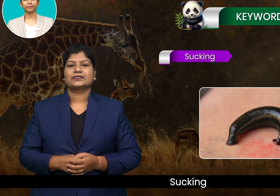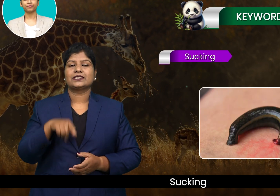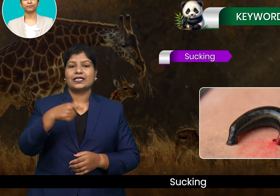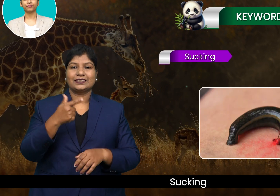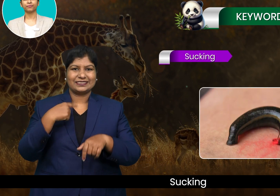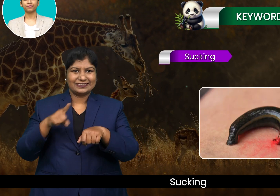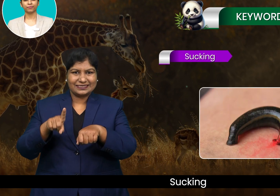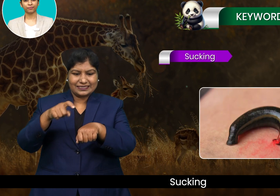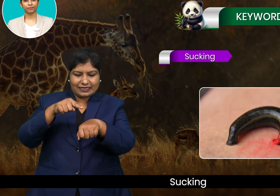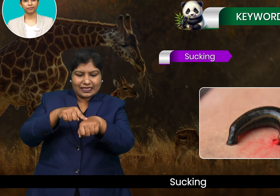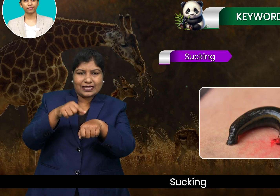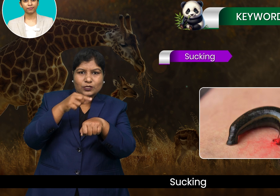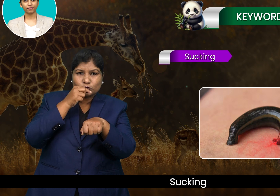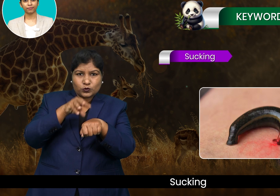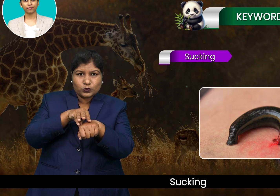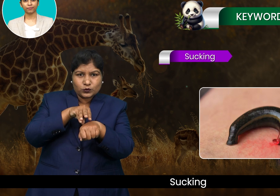sucking,